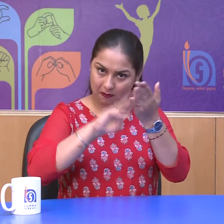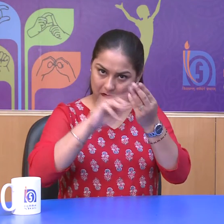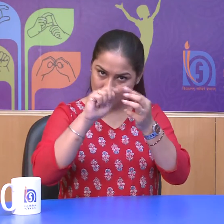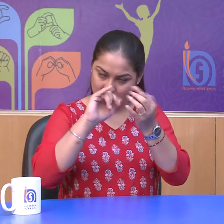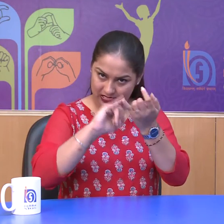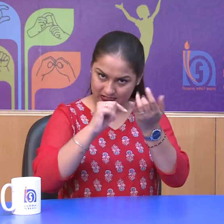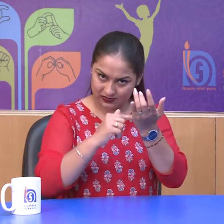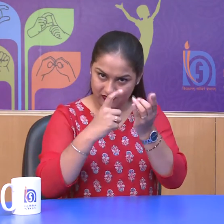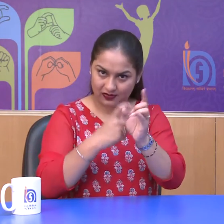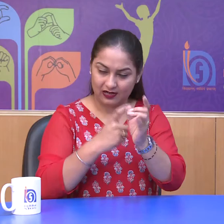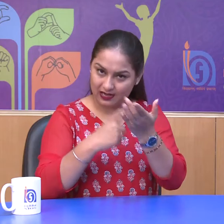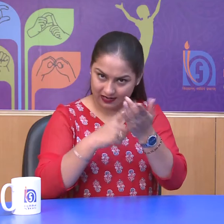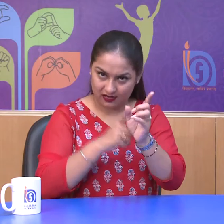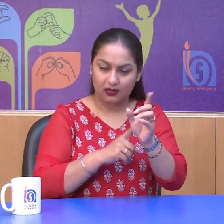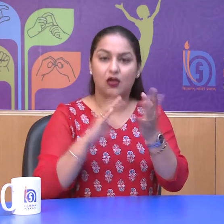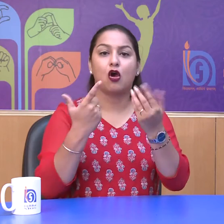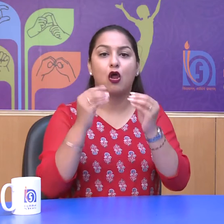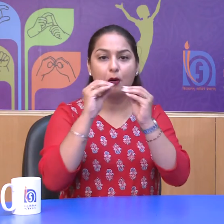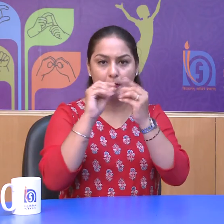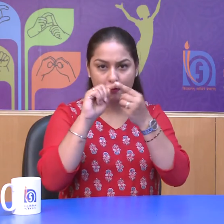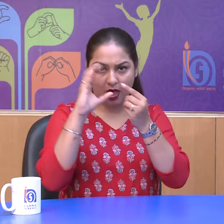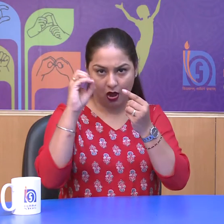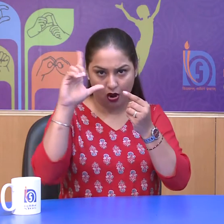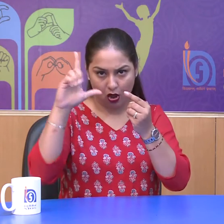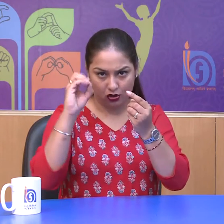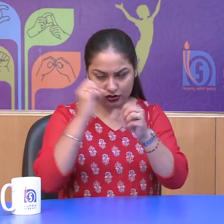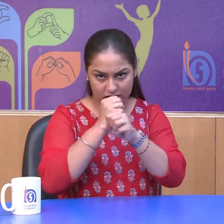biology, astronomy, and medicine.